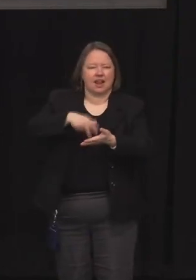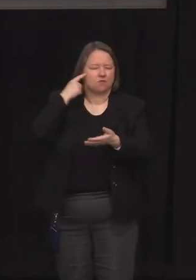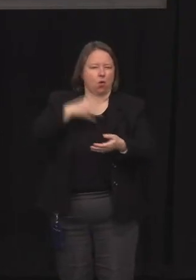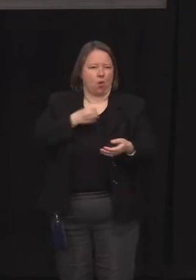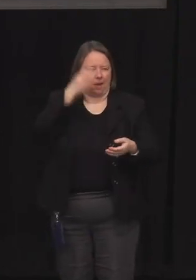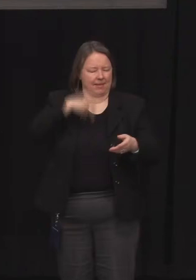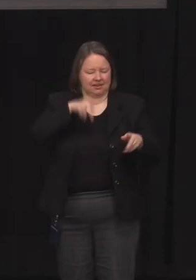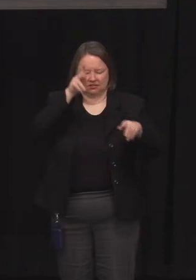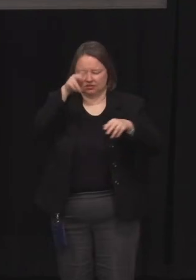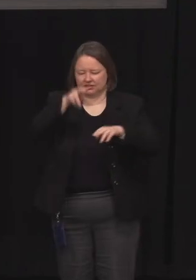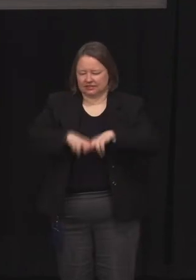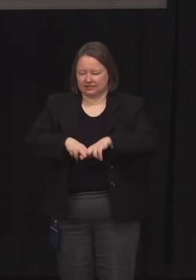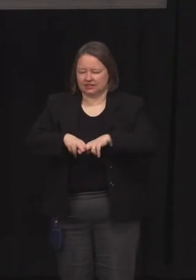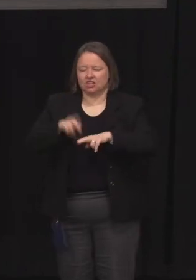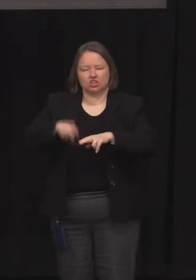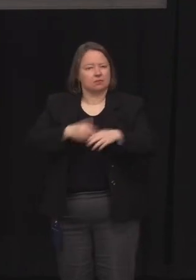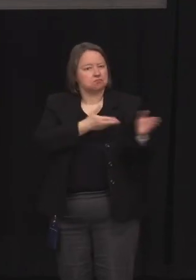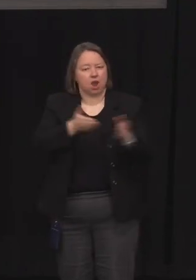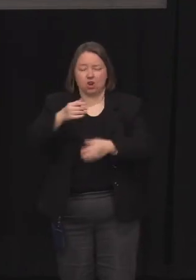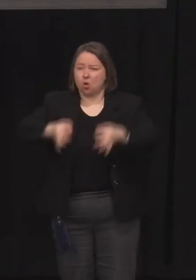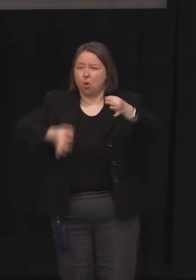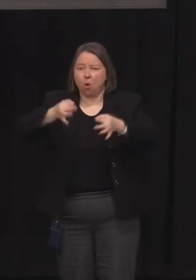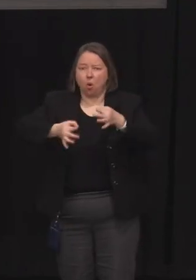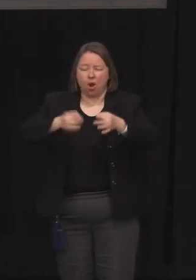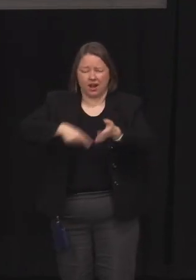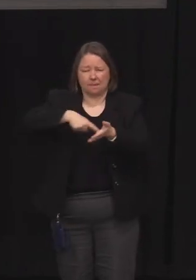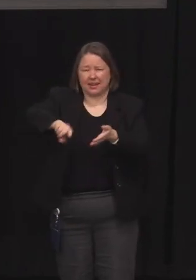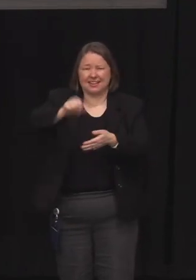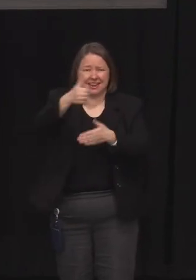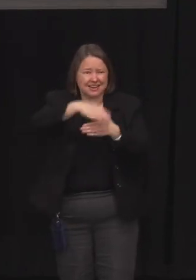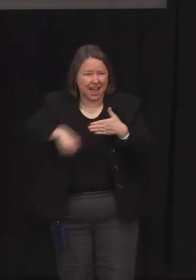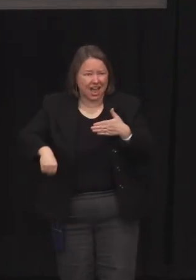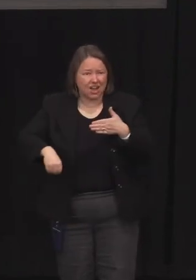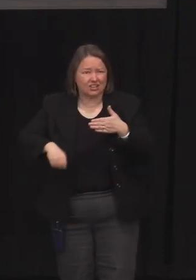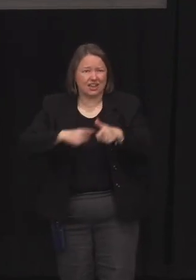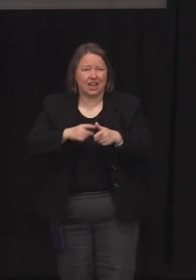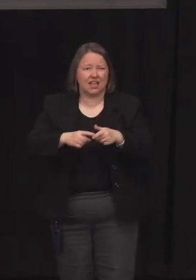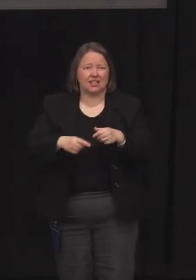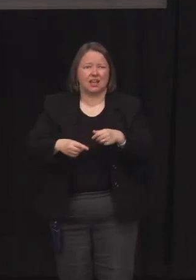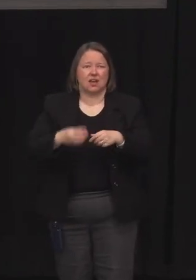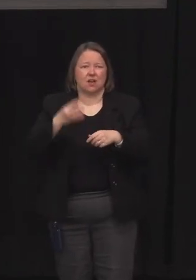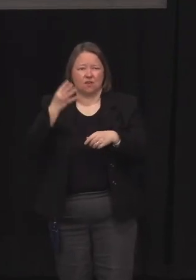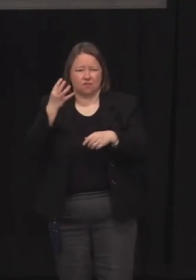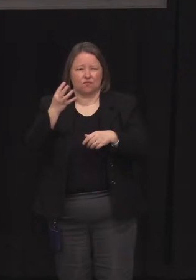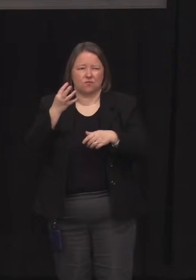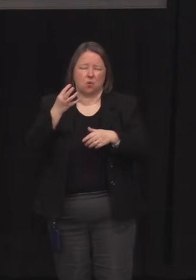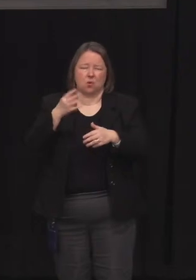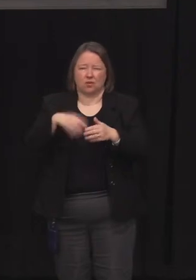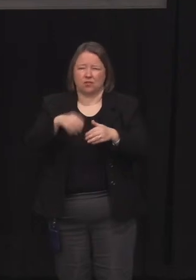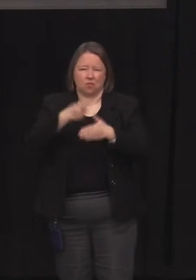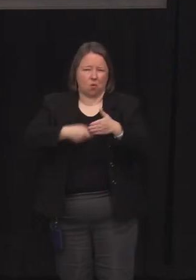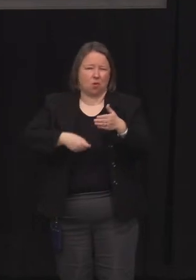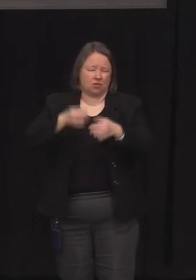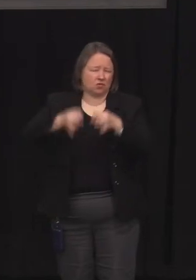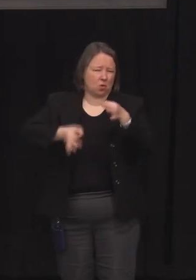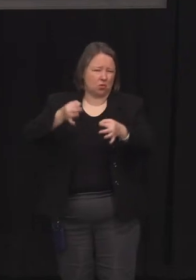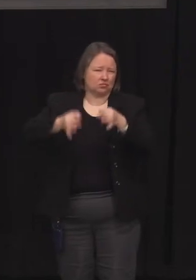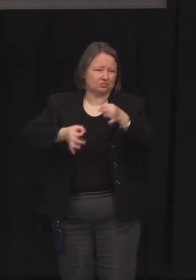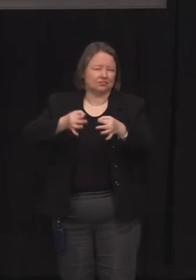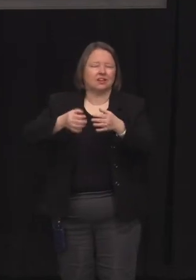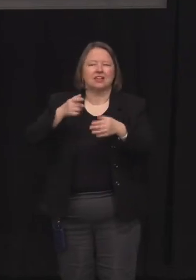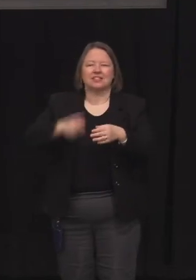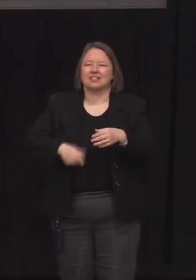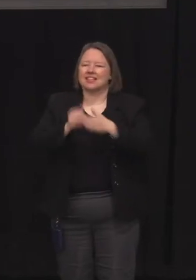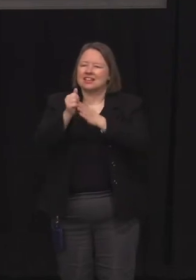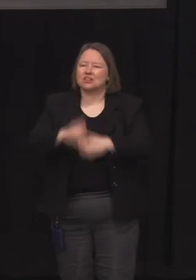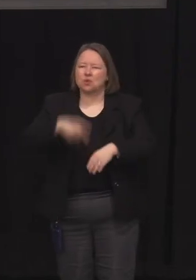She was taken to court, fined $10 and $4 court costs. The leaders of the